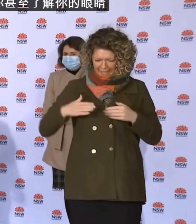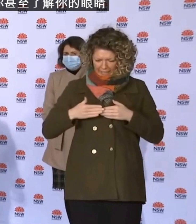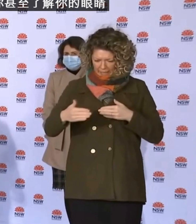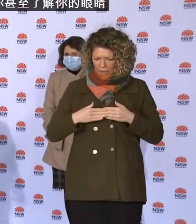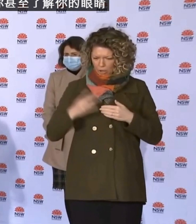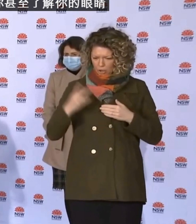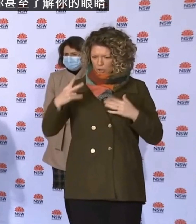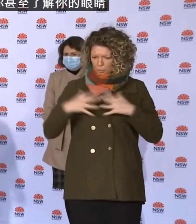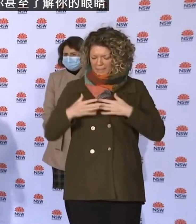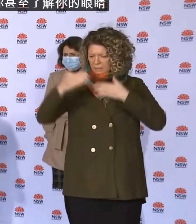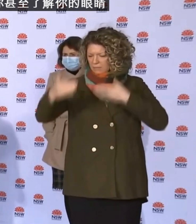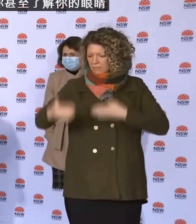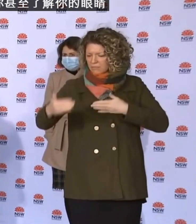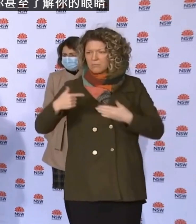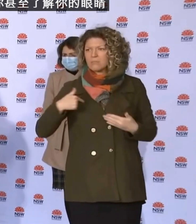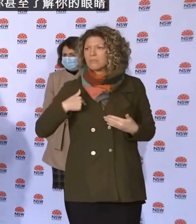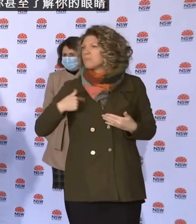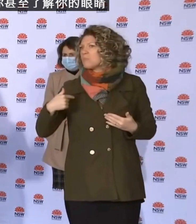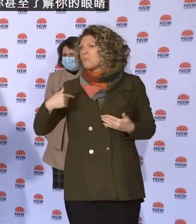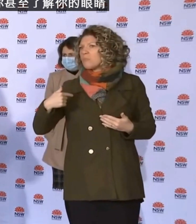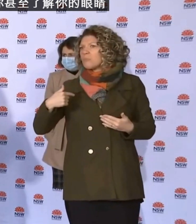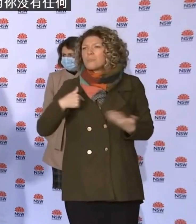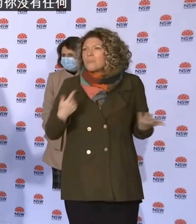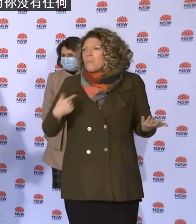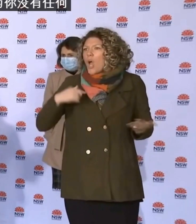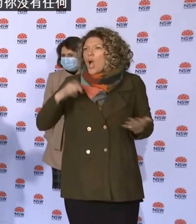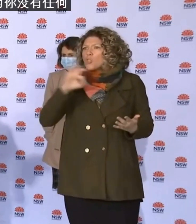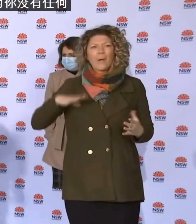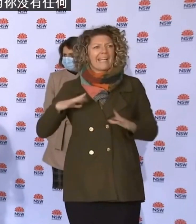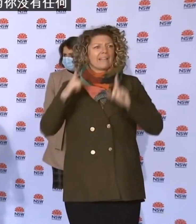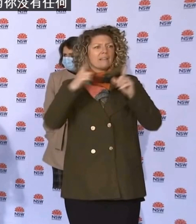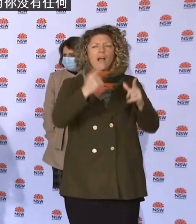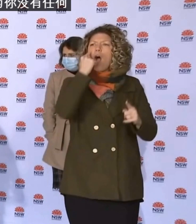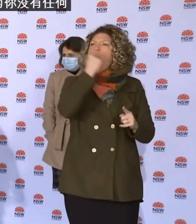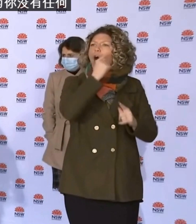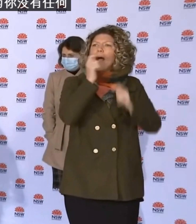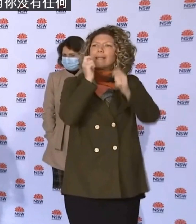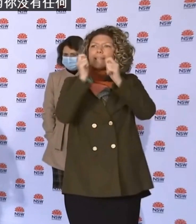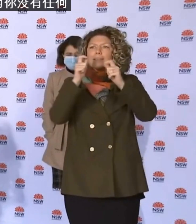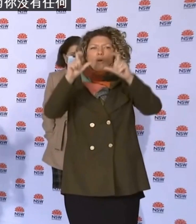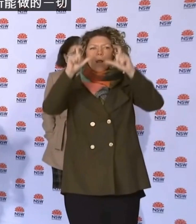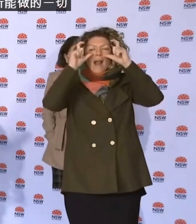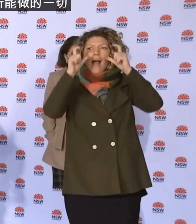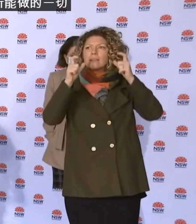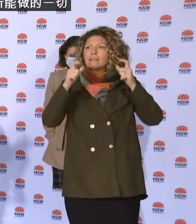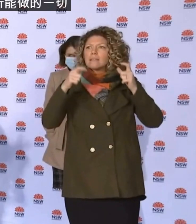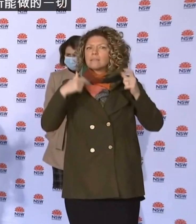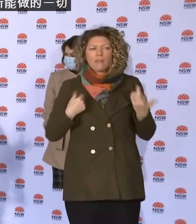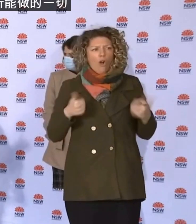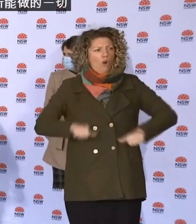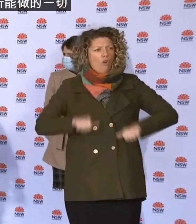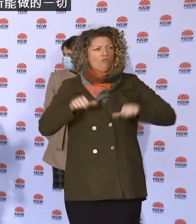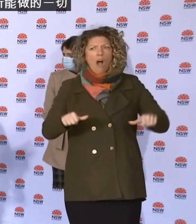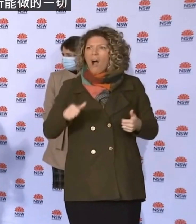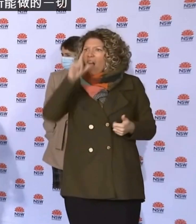including getting, even your eyes checked, if you can delay that for 2 weeks because you haven't got any pain or any other